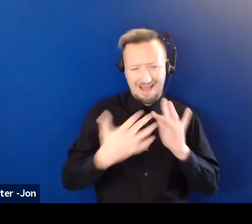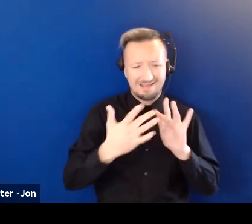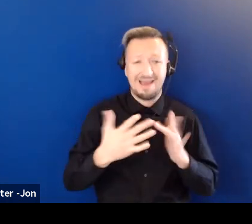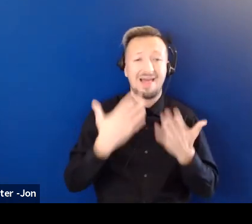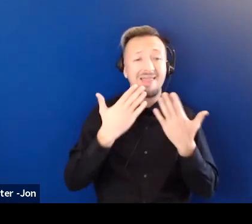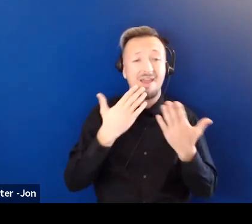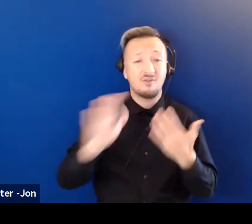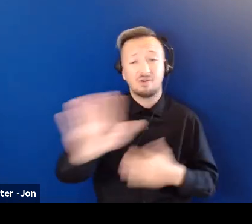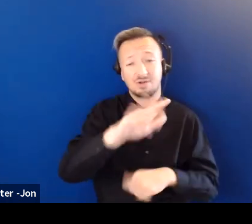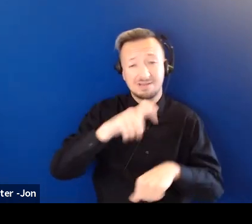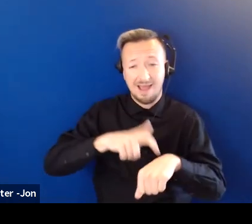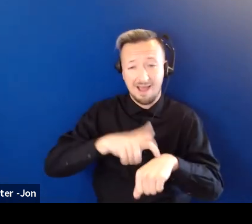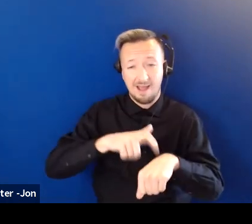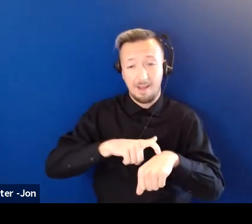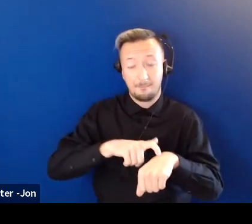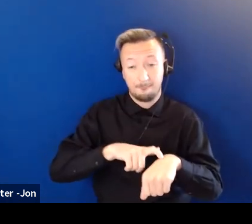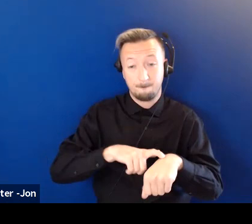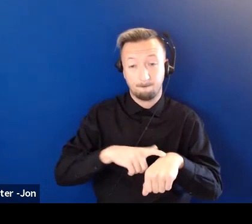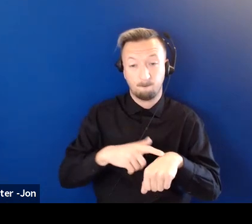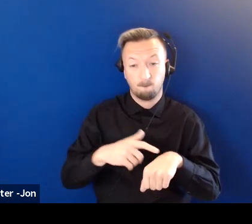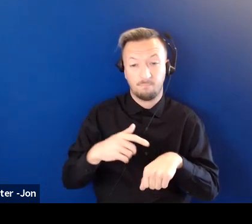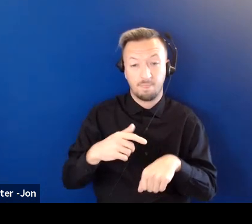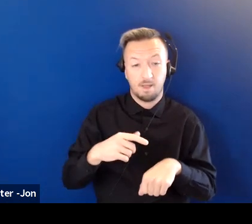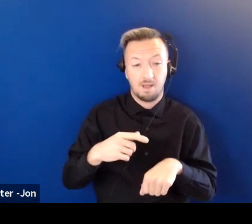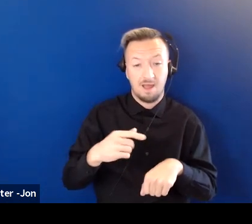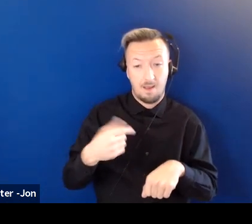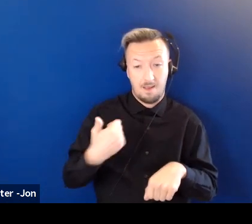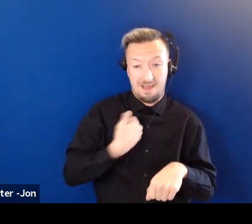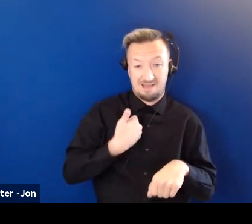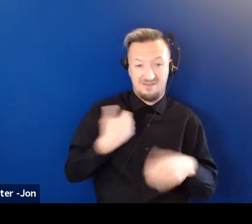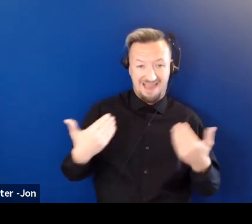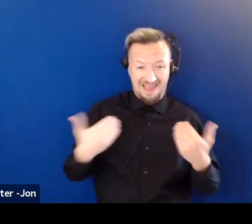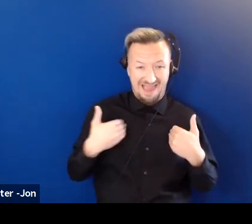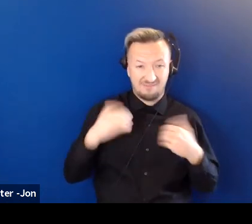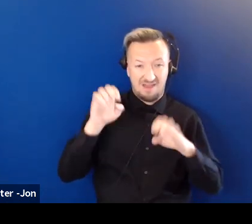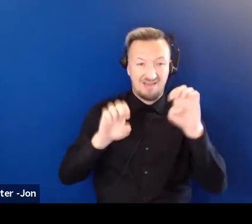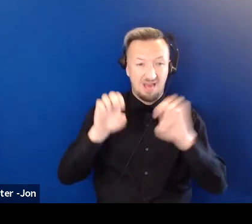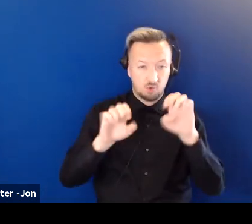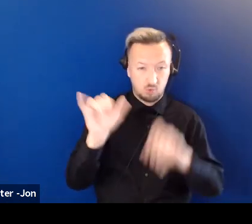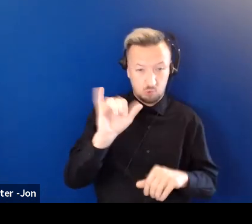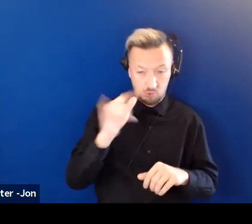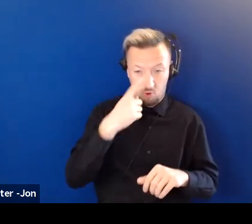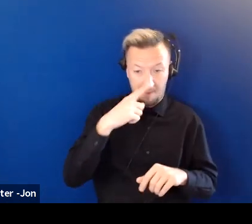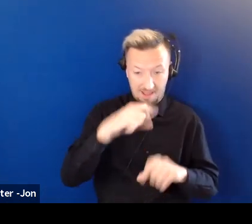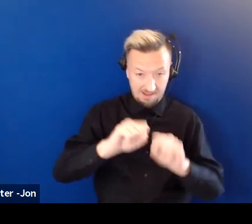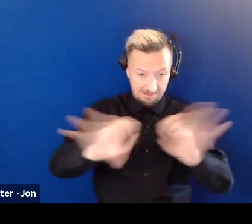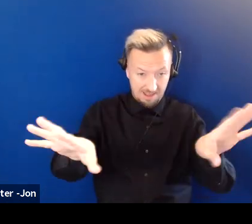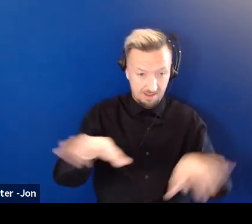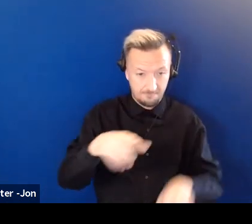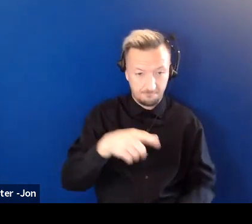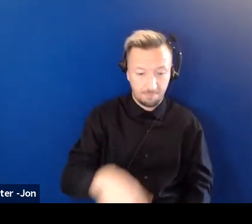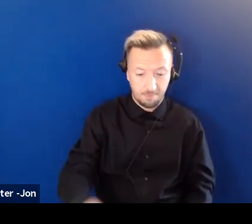your time. I do have an evaluation link to send y'all if you don't